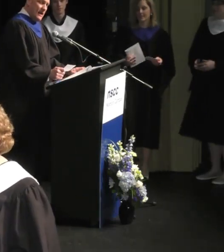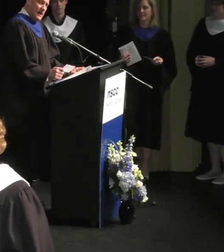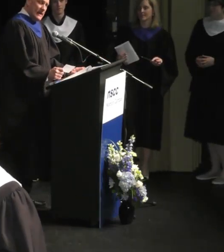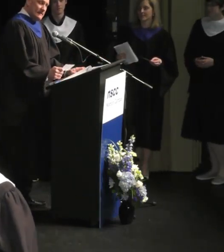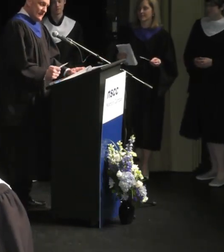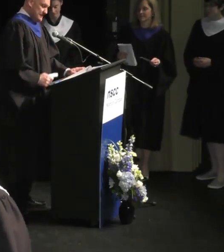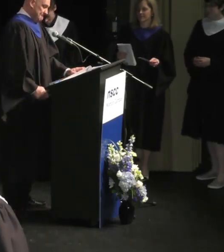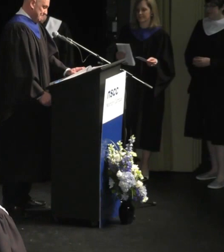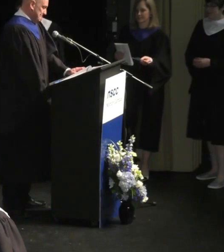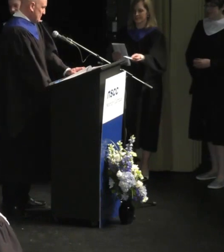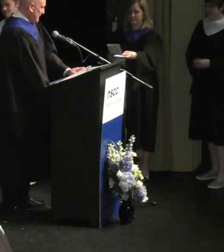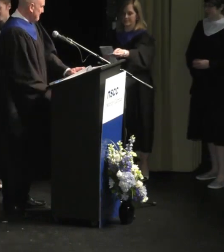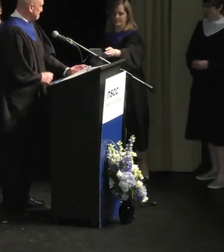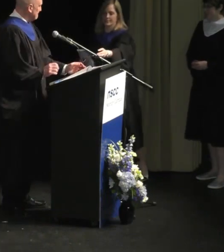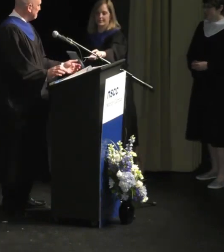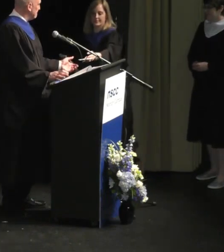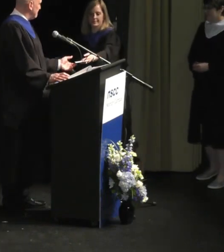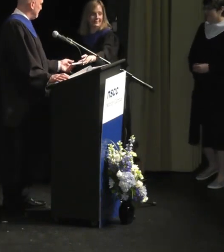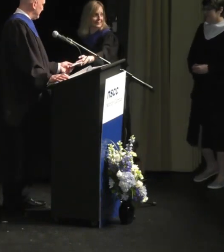Brendan Hyde.